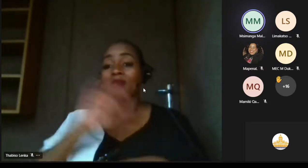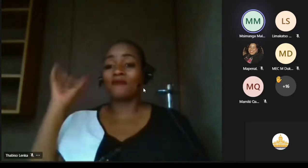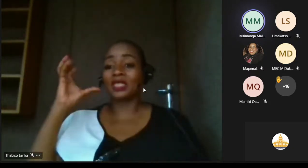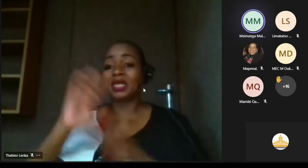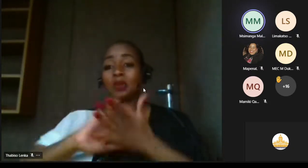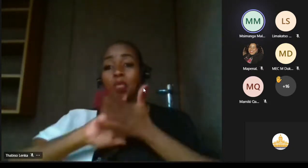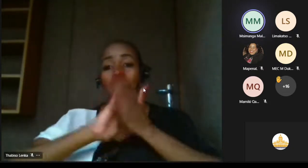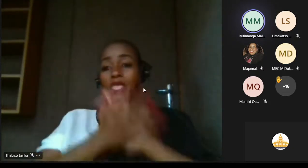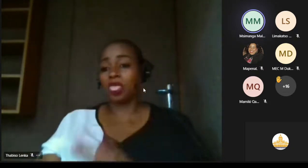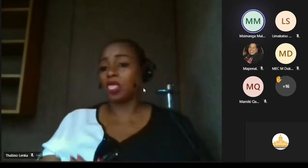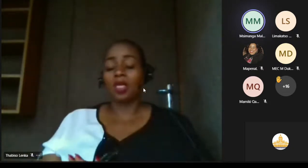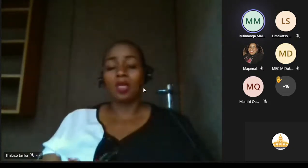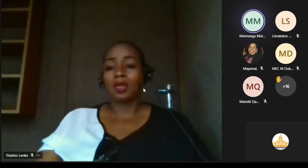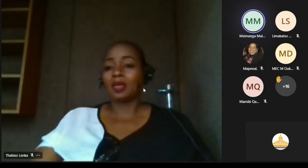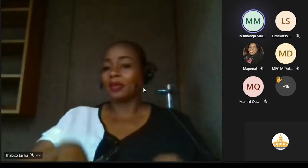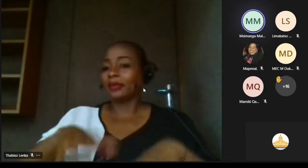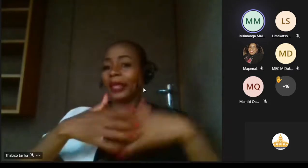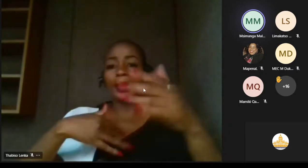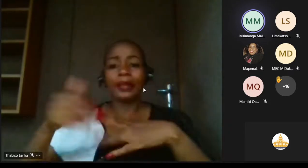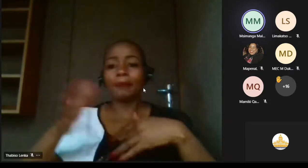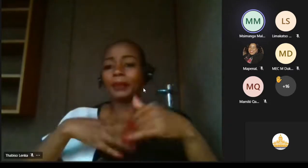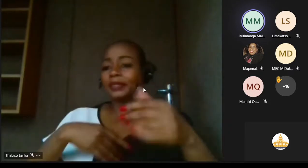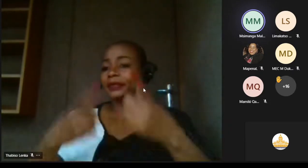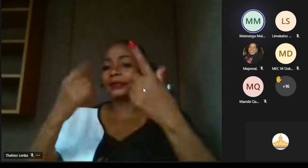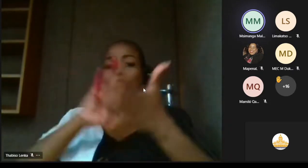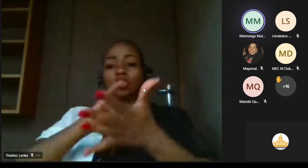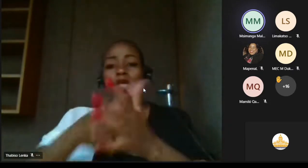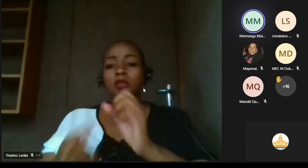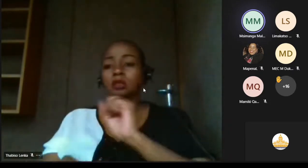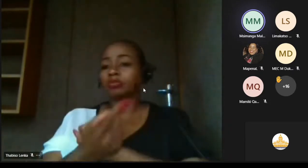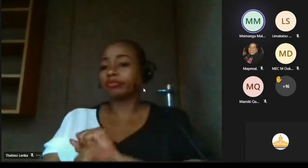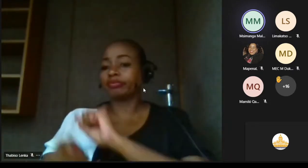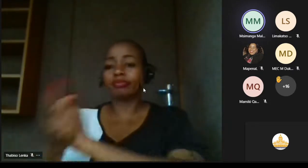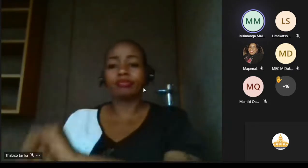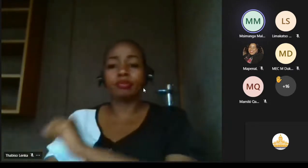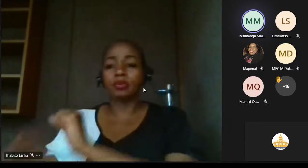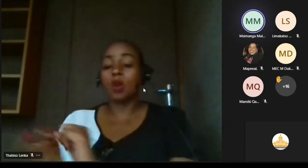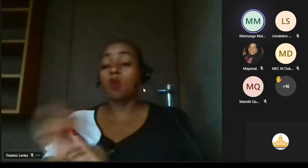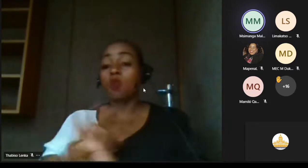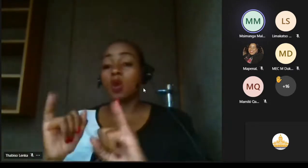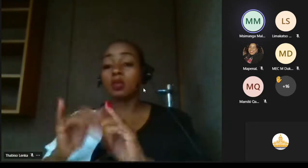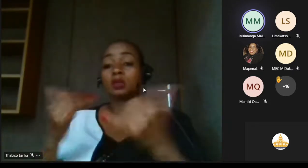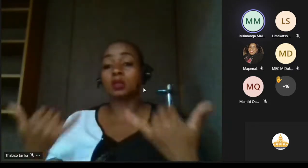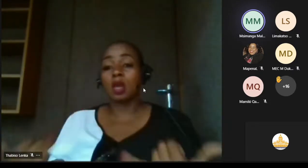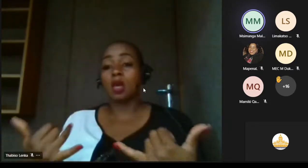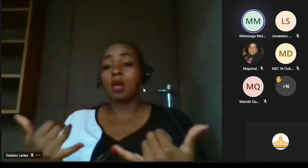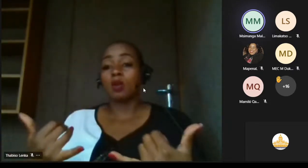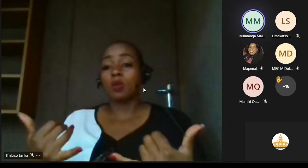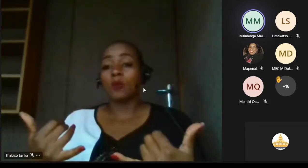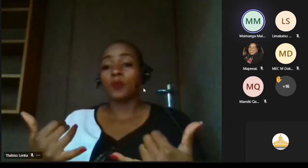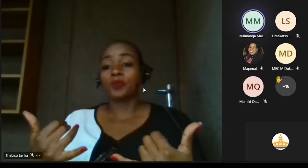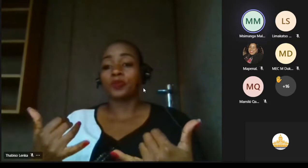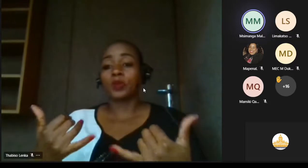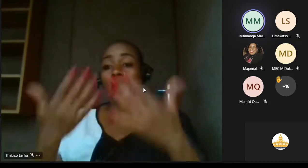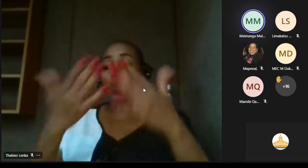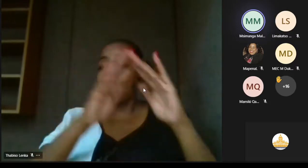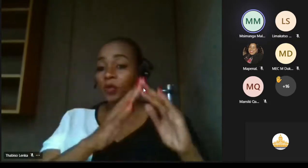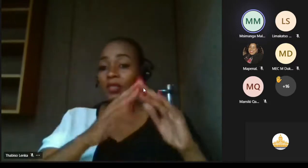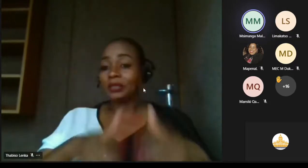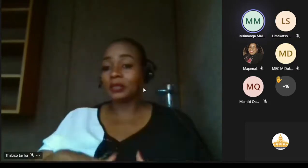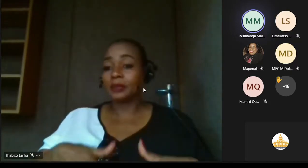ha ra tlwebelele e mo le mo iketsetsa ska ha rata wa ipapalla e mongwetsang a west part wena ntate Mqolisi ha se se tshaba fela se